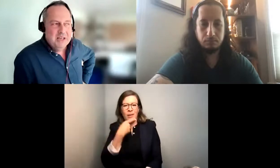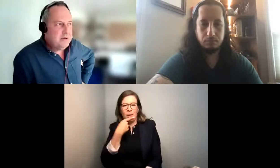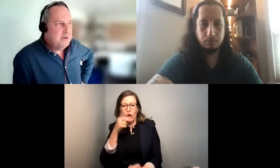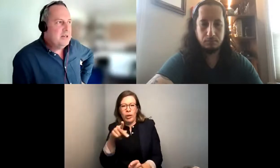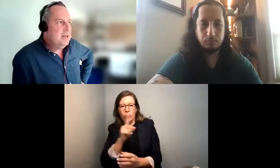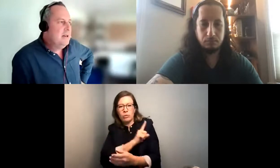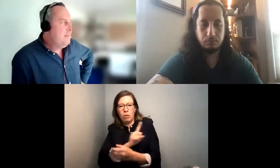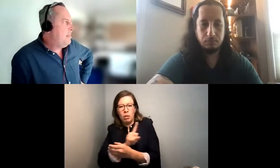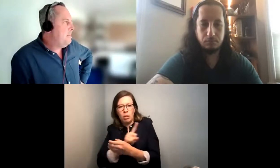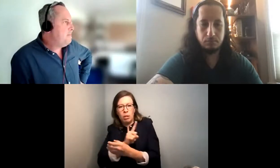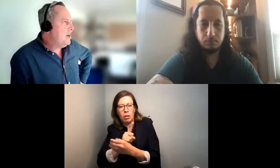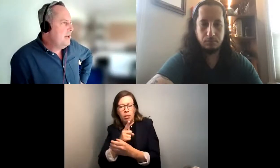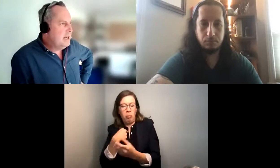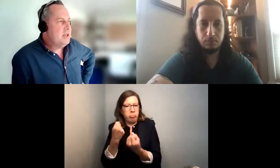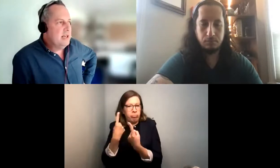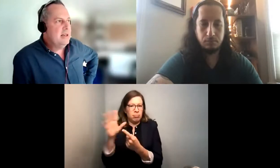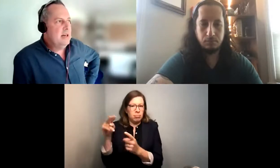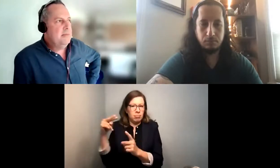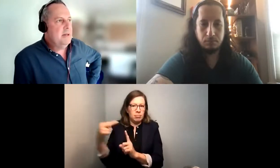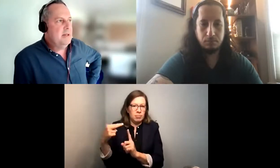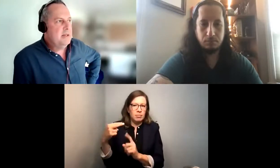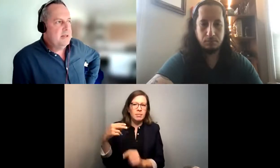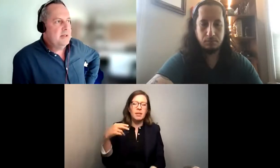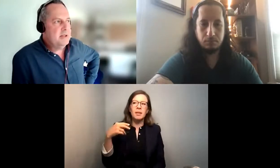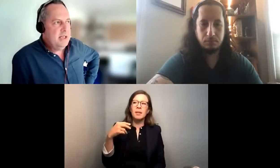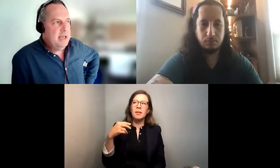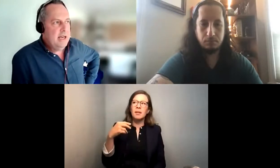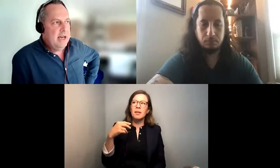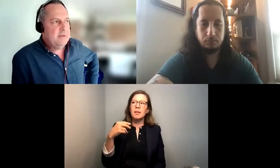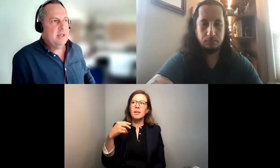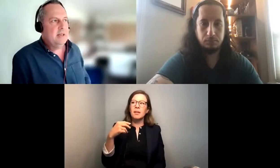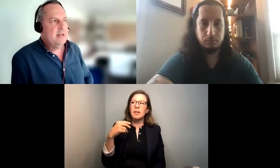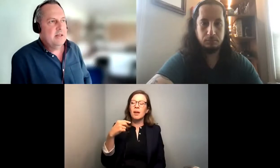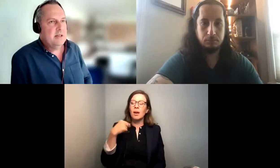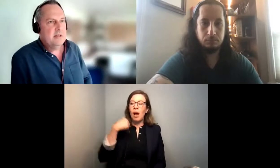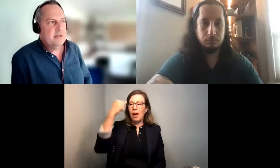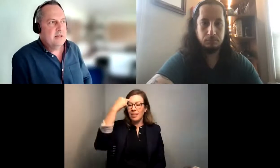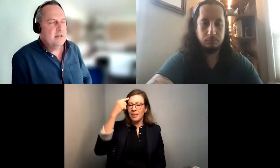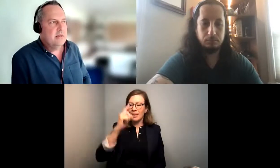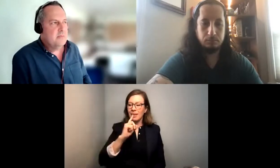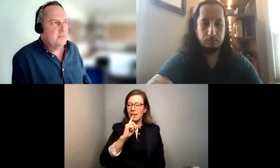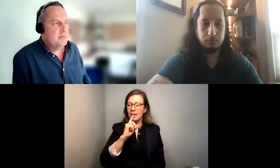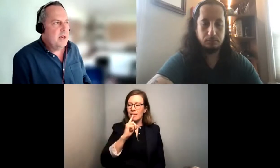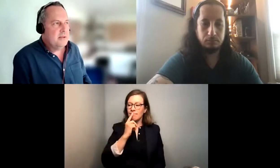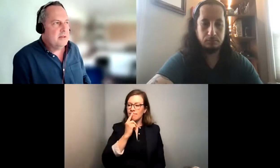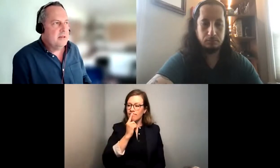along? So I think actually seeking out the